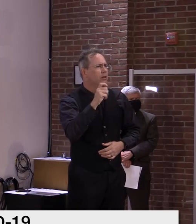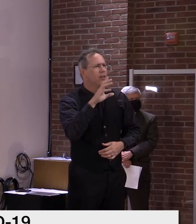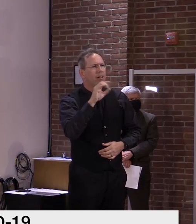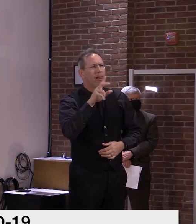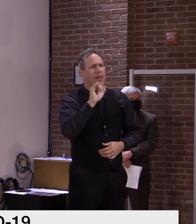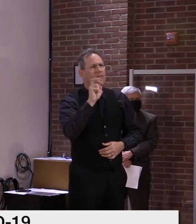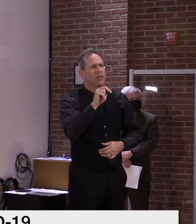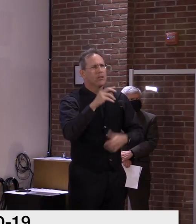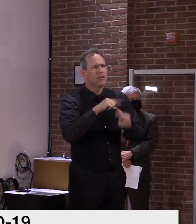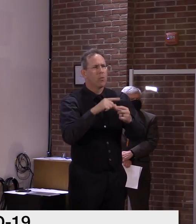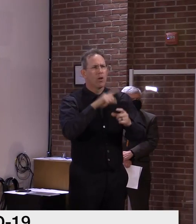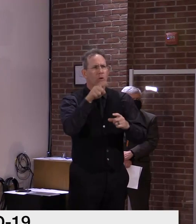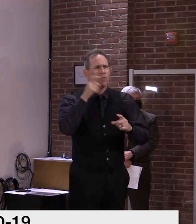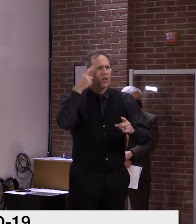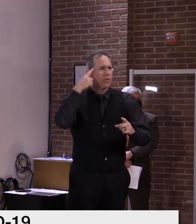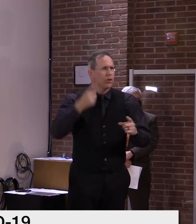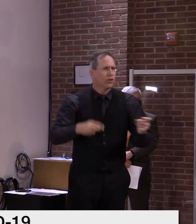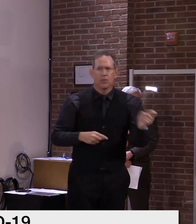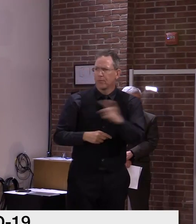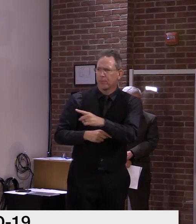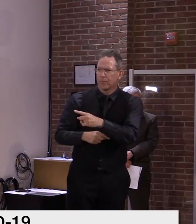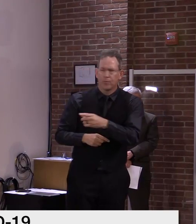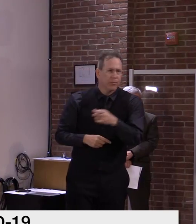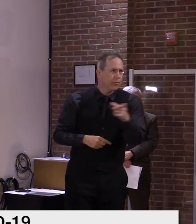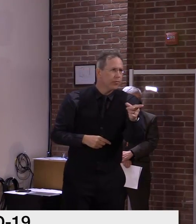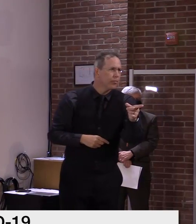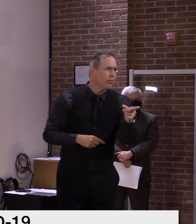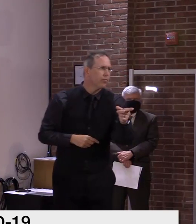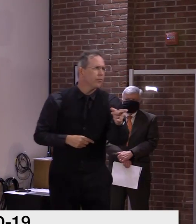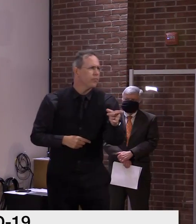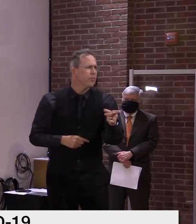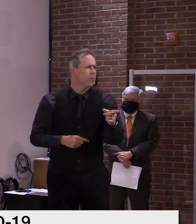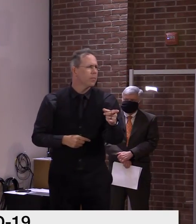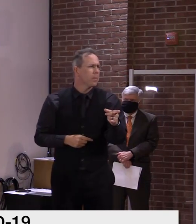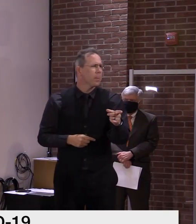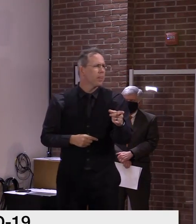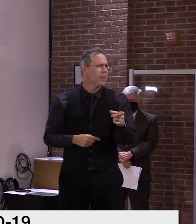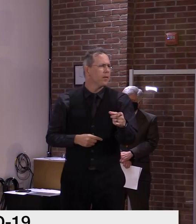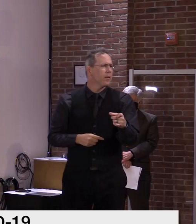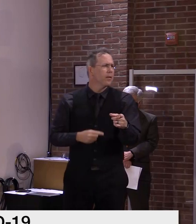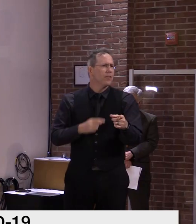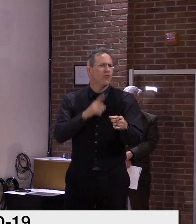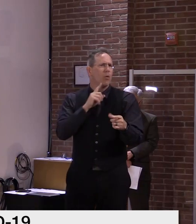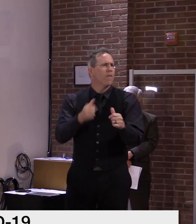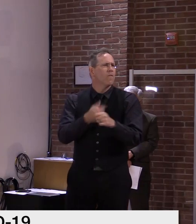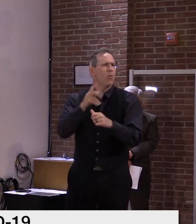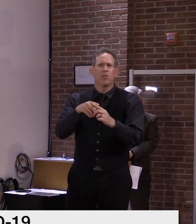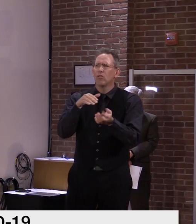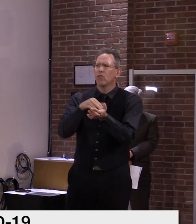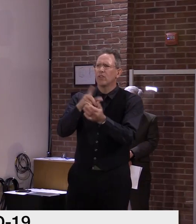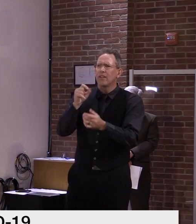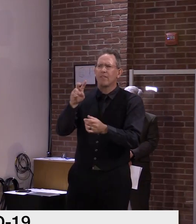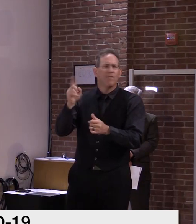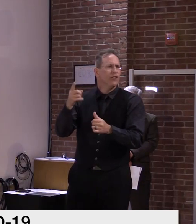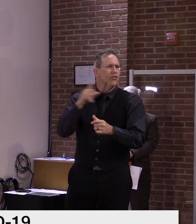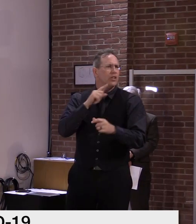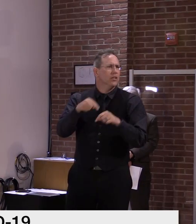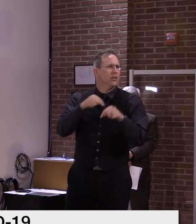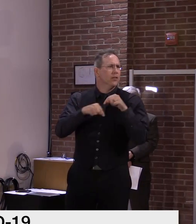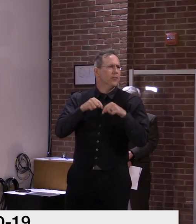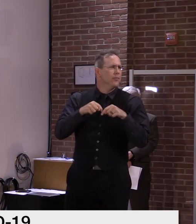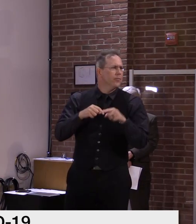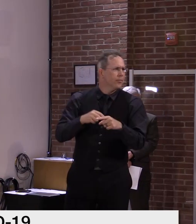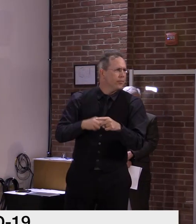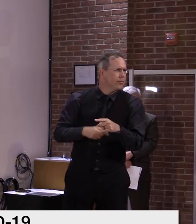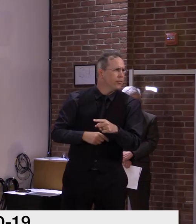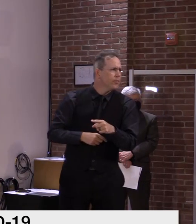Thank you. Governor, this is probably just one last follow-up for Dr. Levine. So potentially when we open up this next age band for 12 to